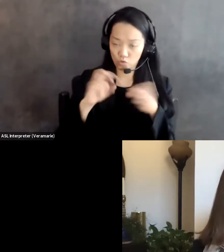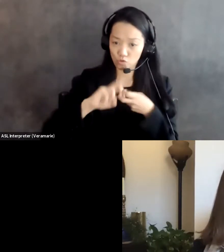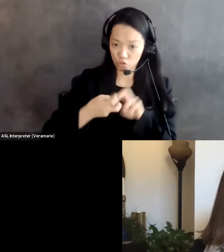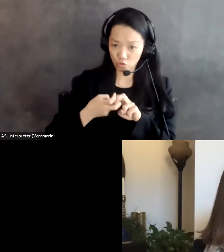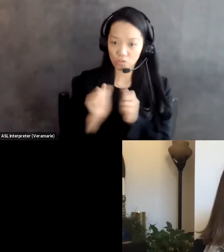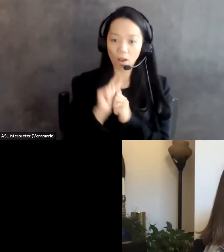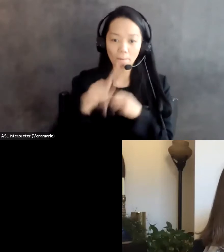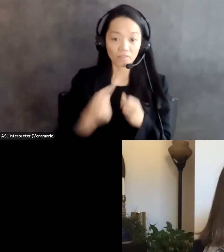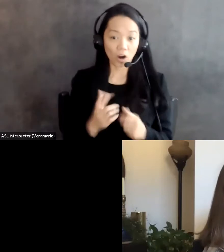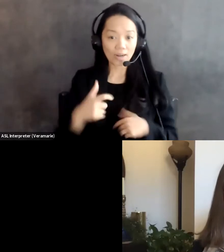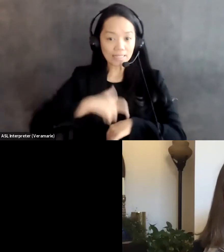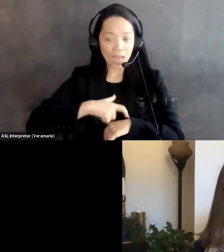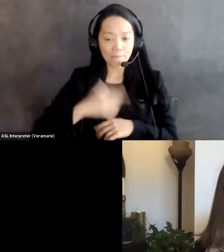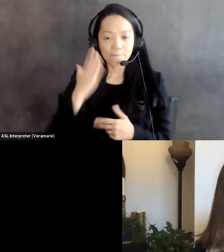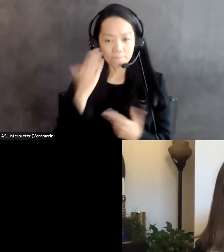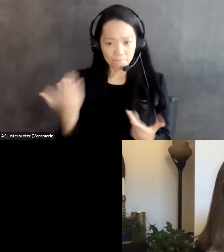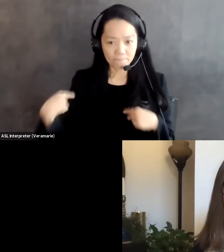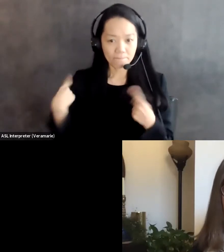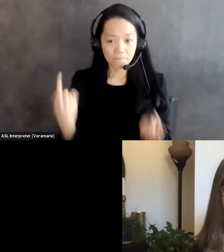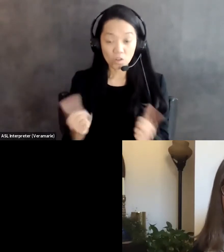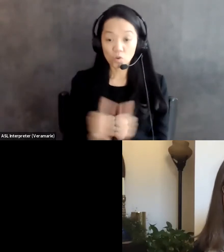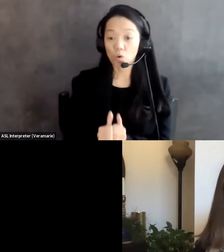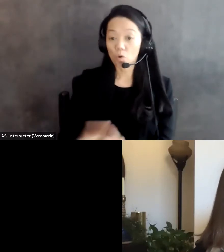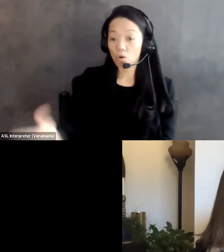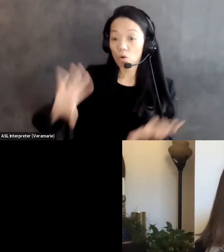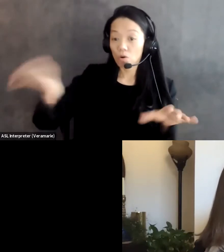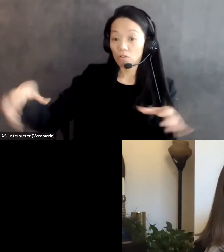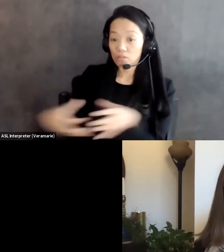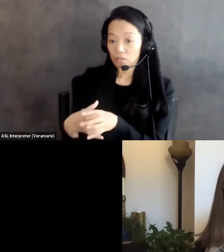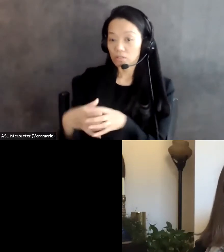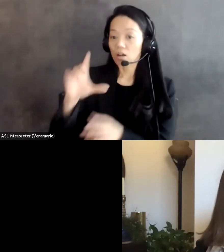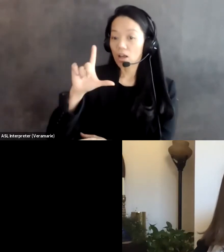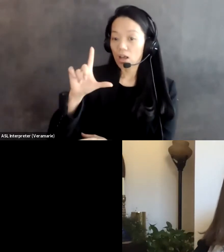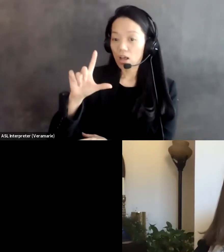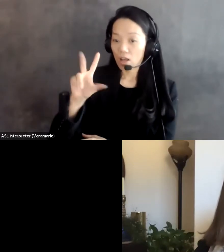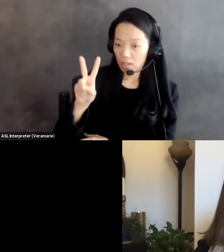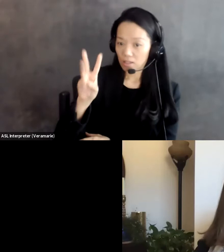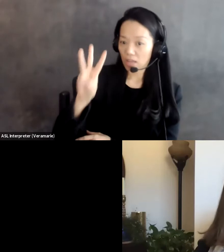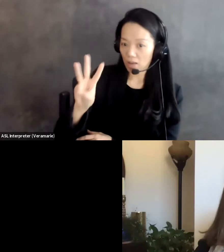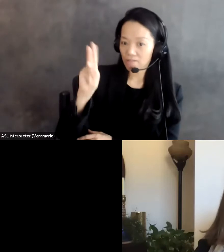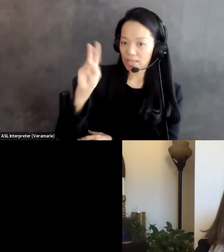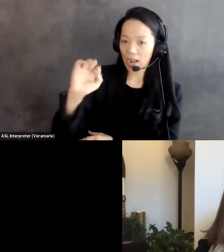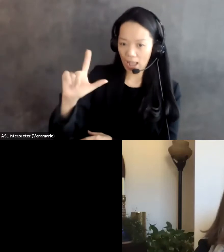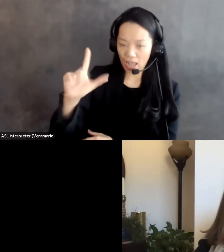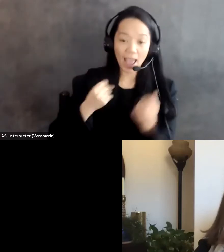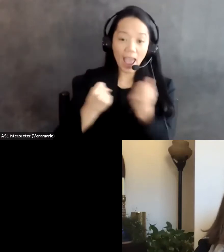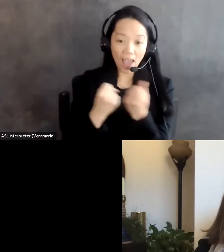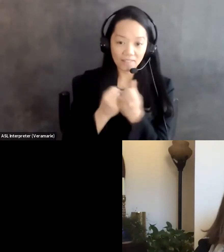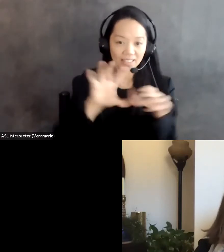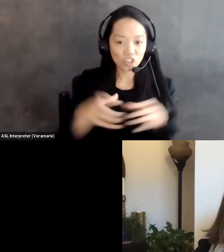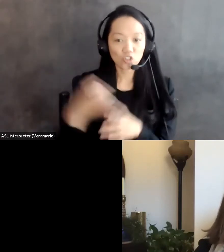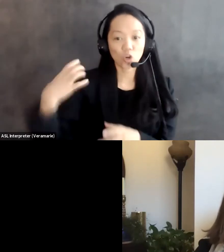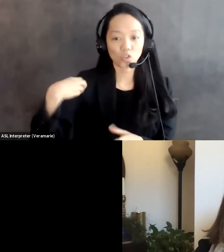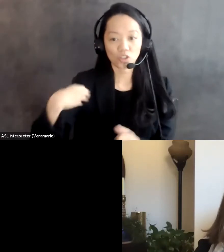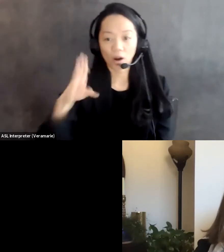day is brought to you by the dedicated efforts of the League of Women Voters of Illinois Issues and Advocacy Team, which is co-chaired by board